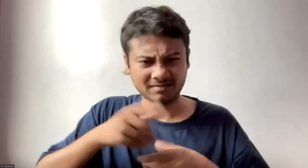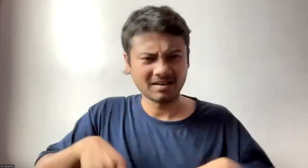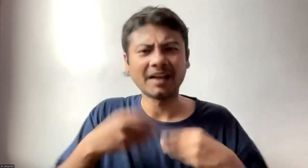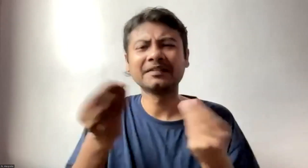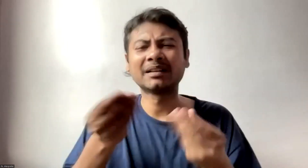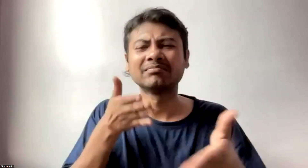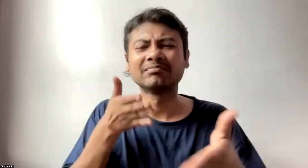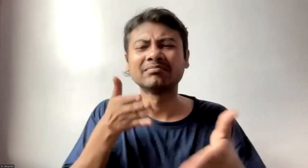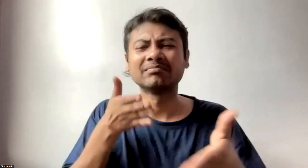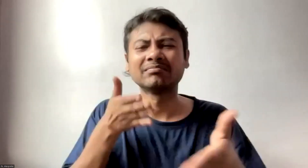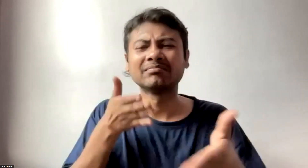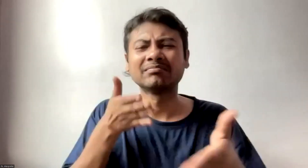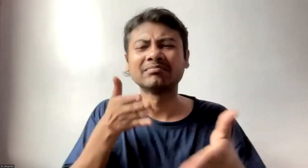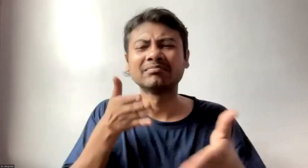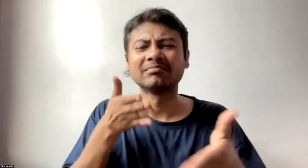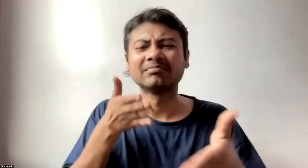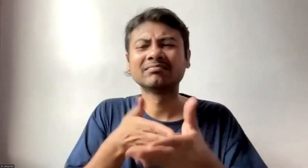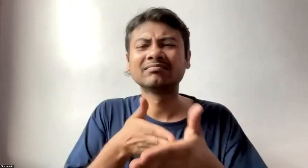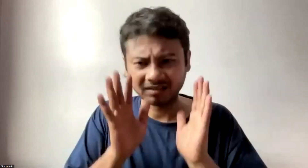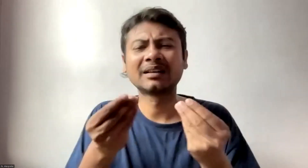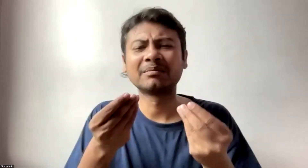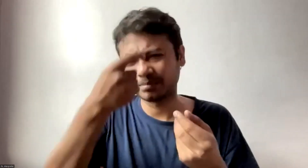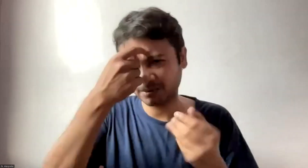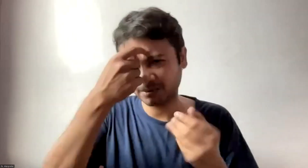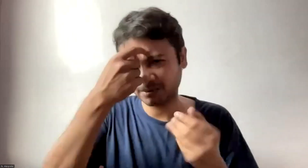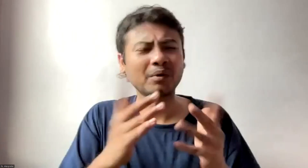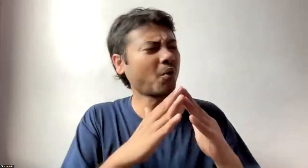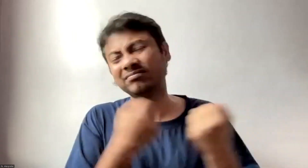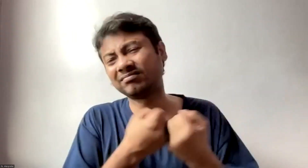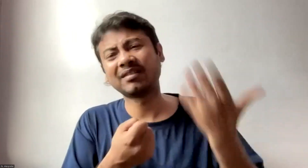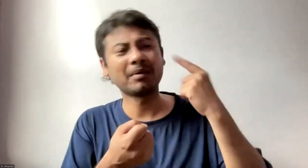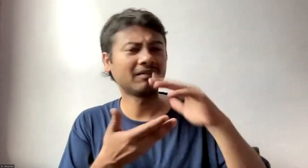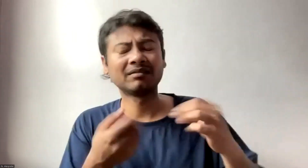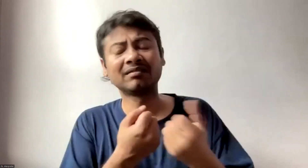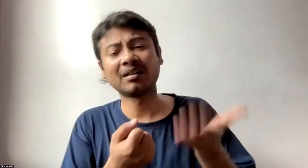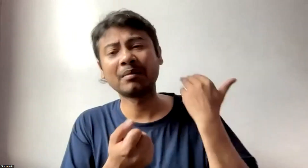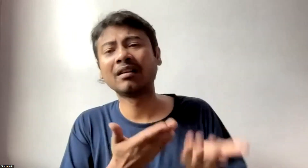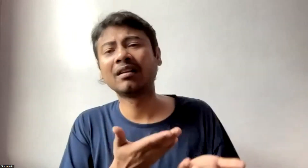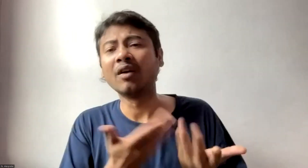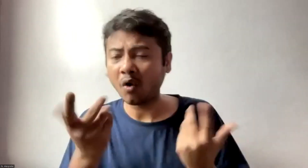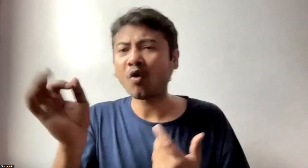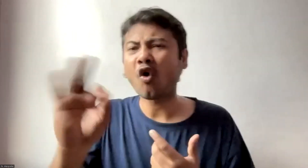problems. And that is why we go to temple, right? Most of us.